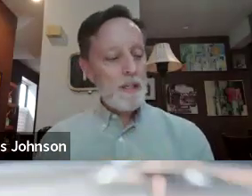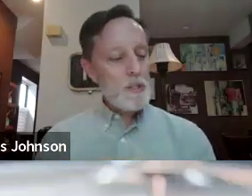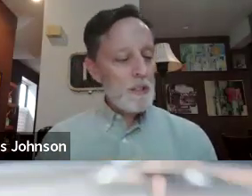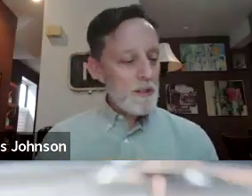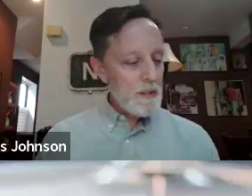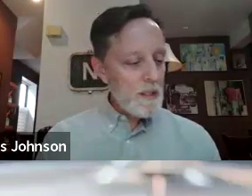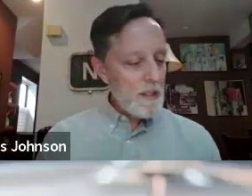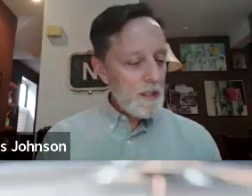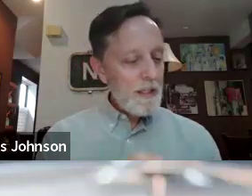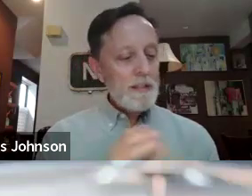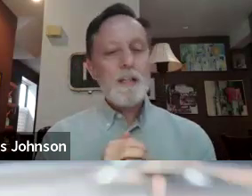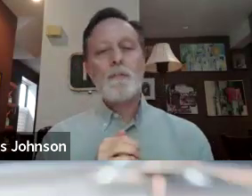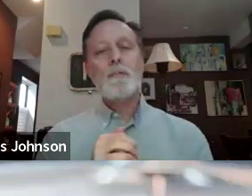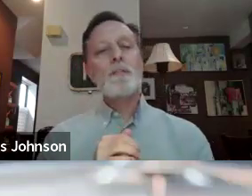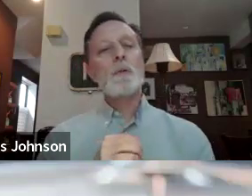prepared presentation. Let's see.